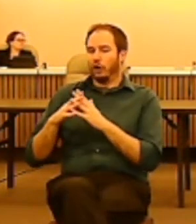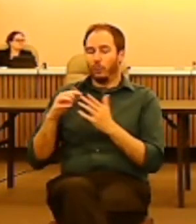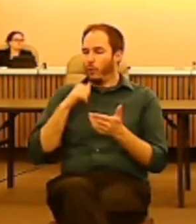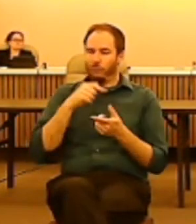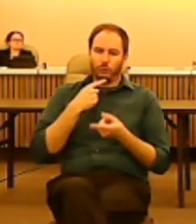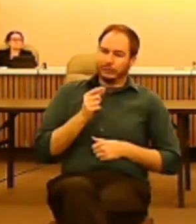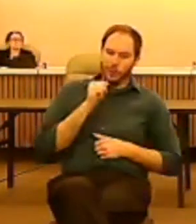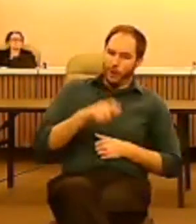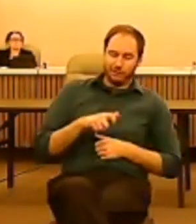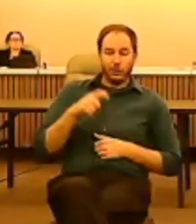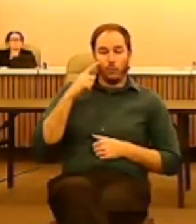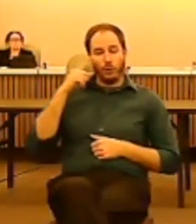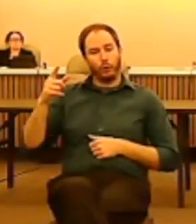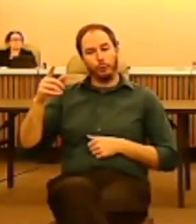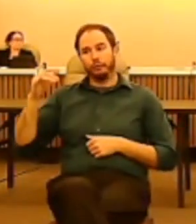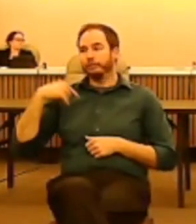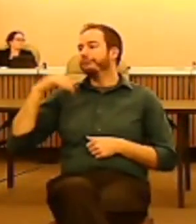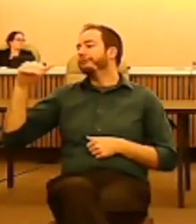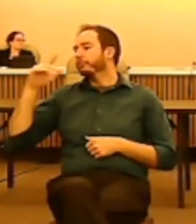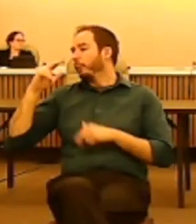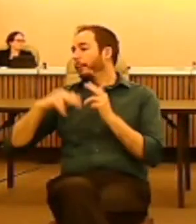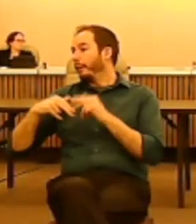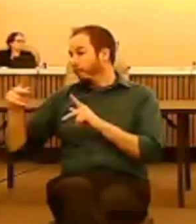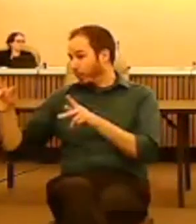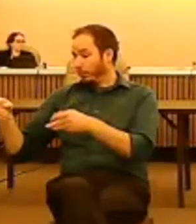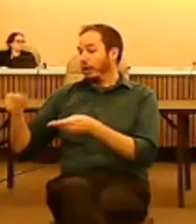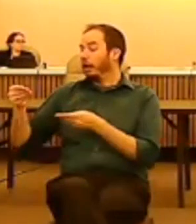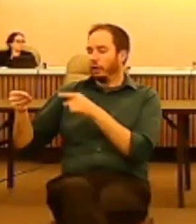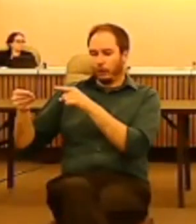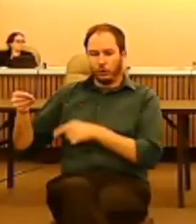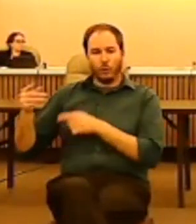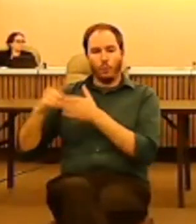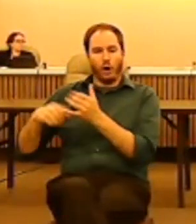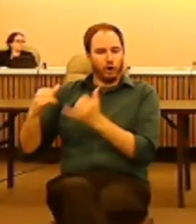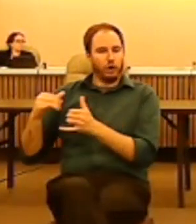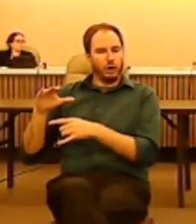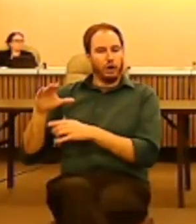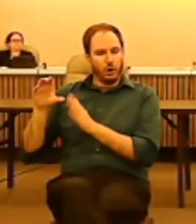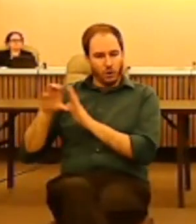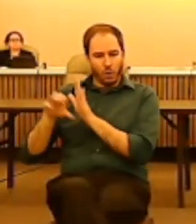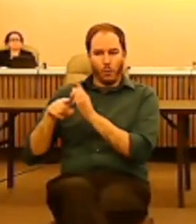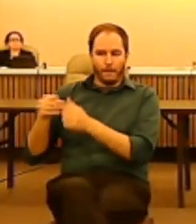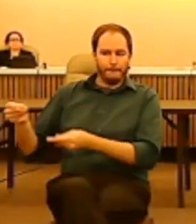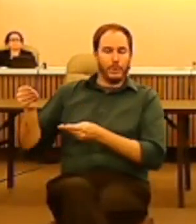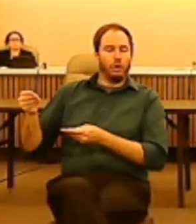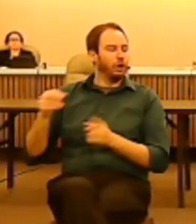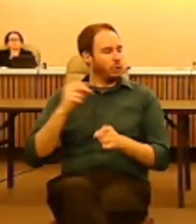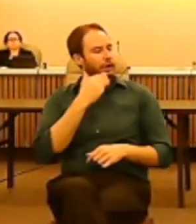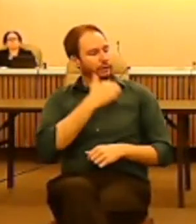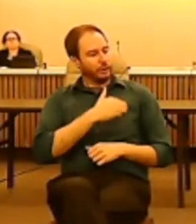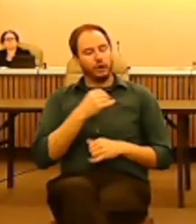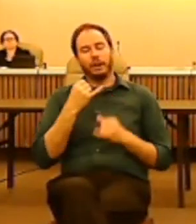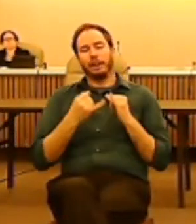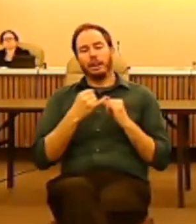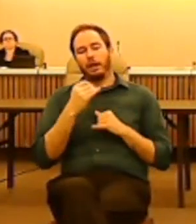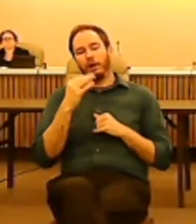that. Right. When you okay. pull the building permit, it's whatever the current codes are current when you pull the permit. Okay, thank you. And the last